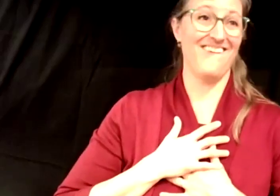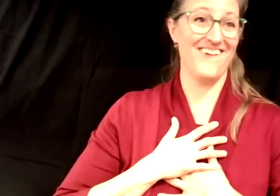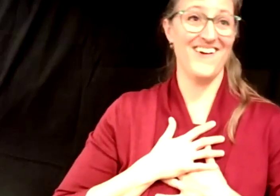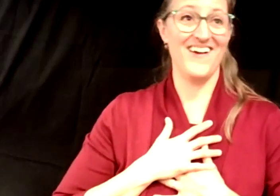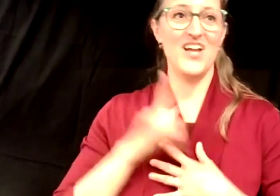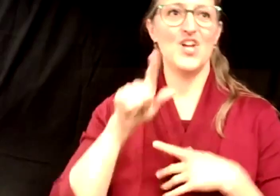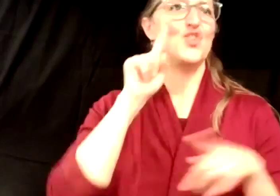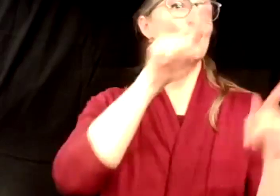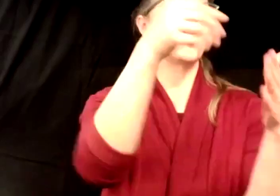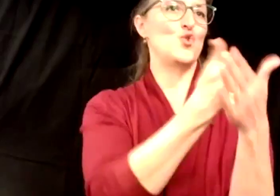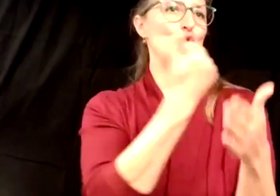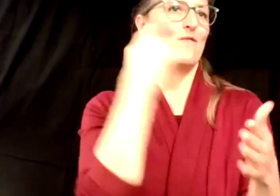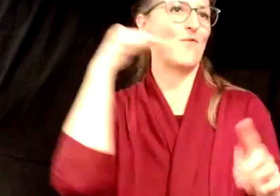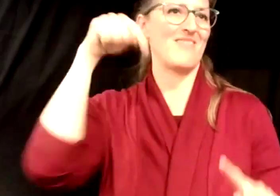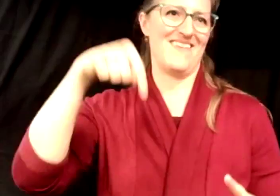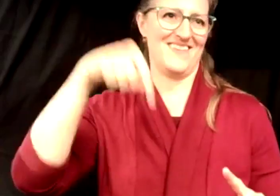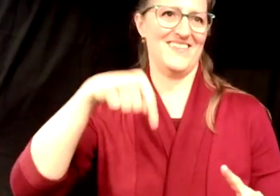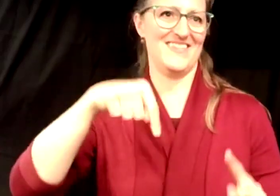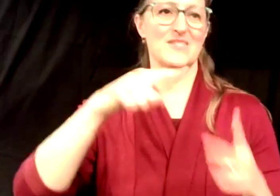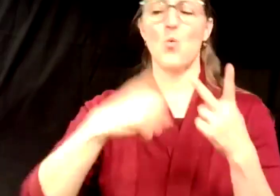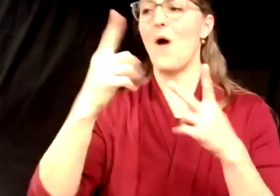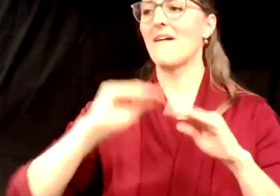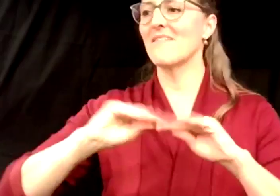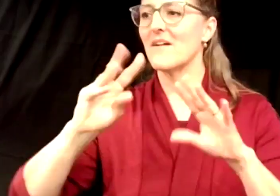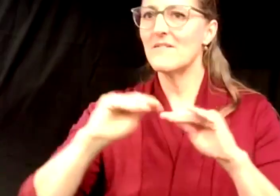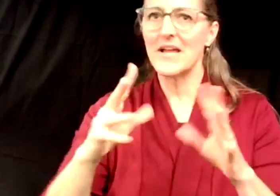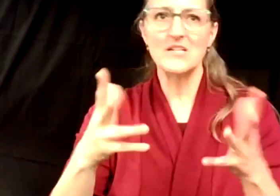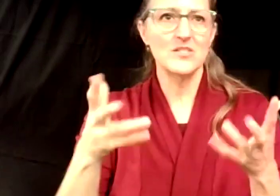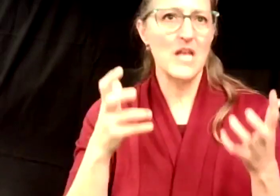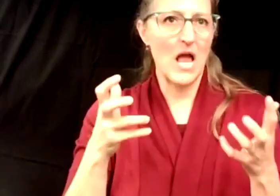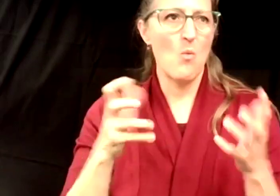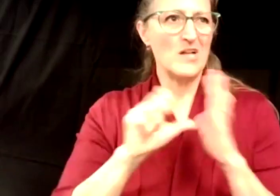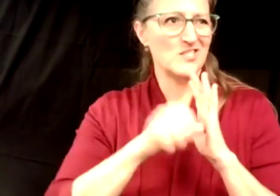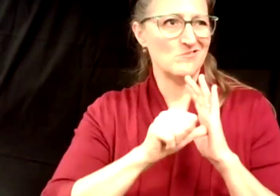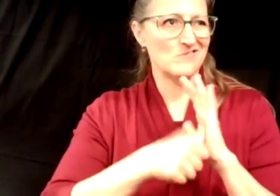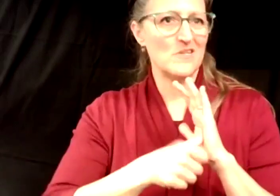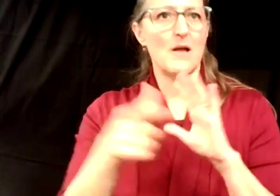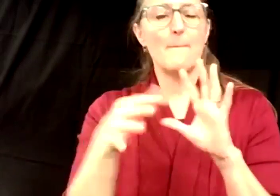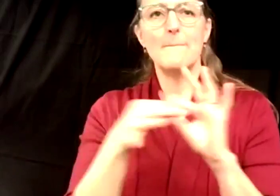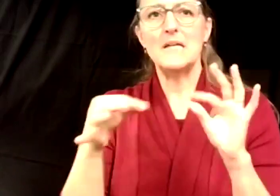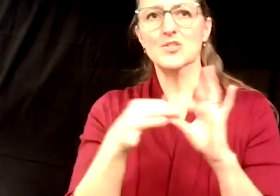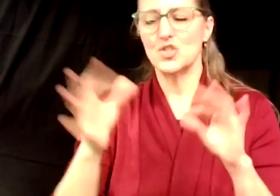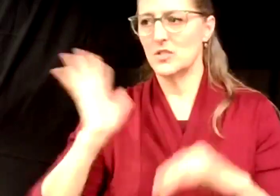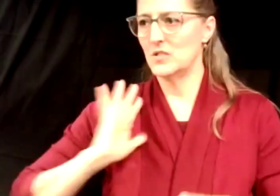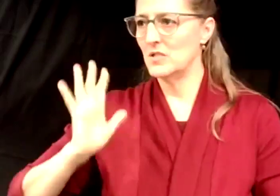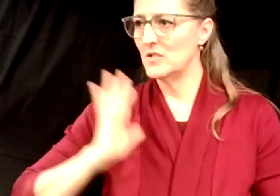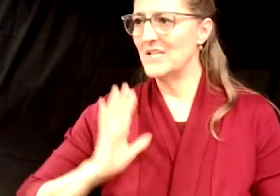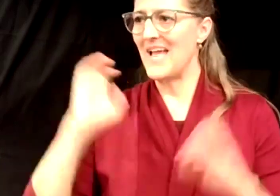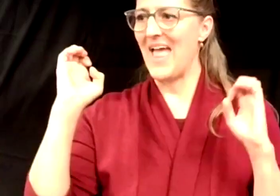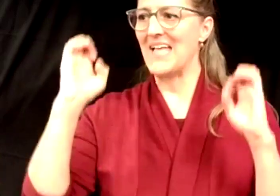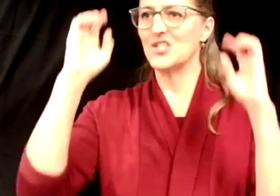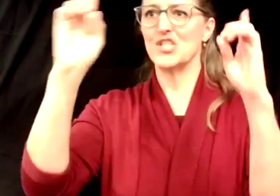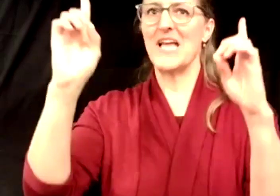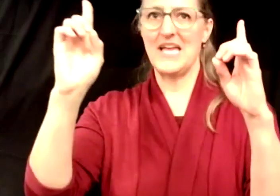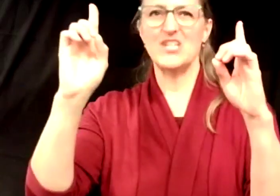Being new to this. One of the clarifications that I wanted to make was it was mentioned that under educational sorts